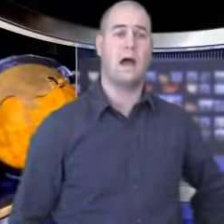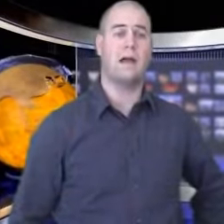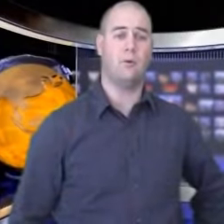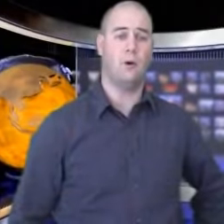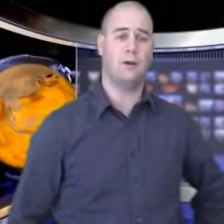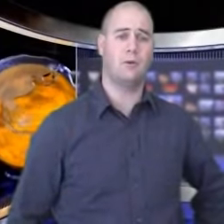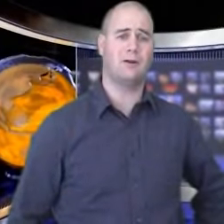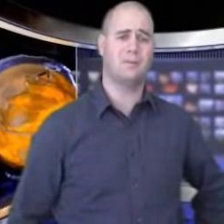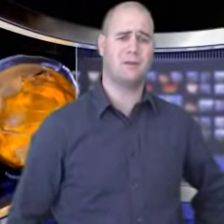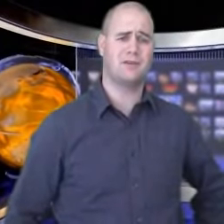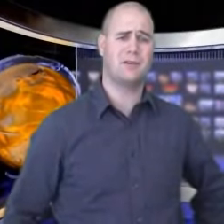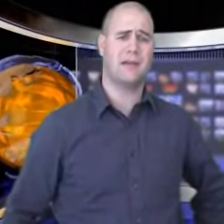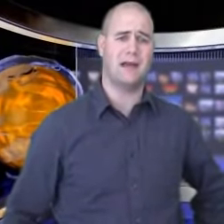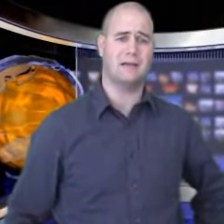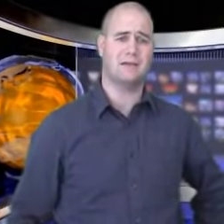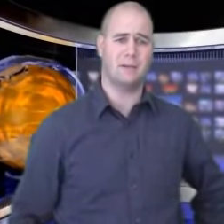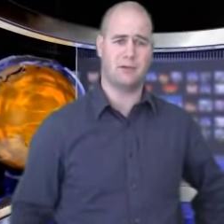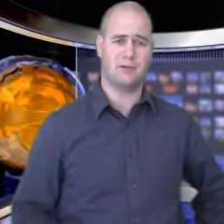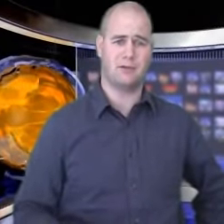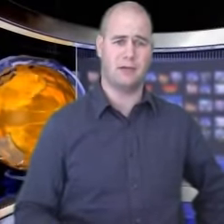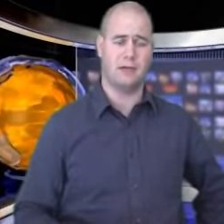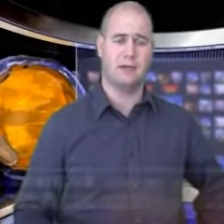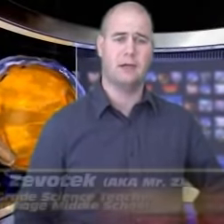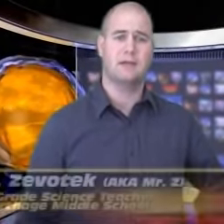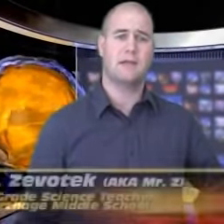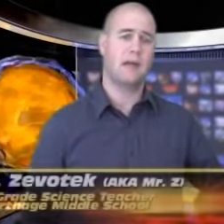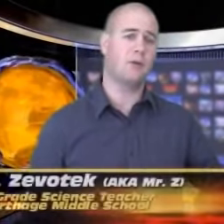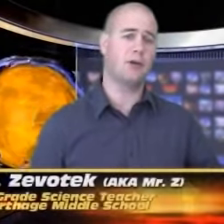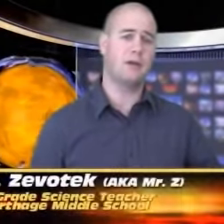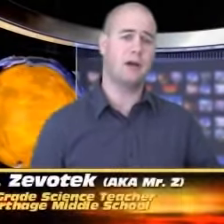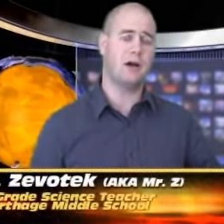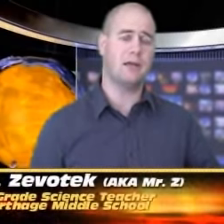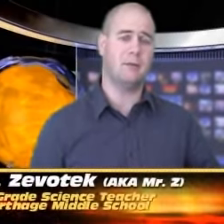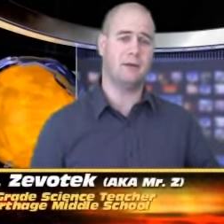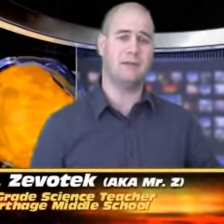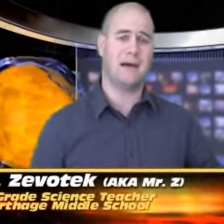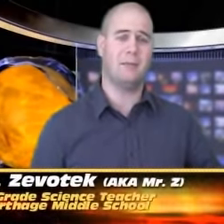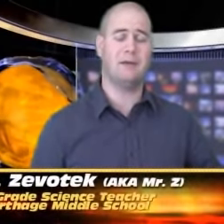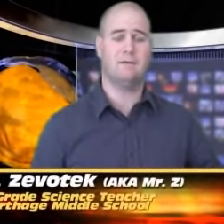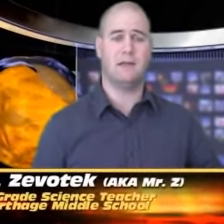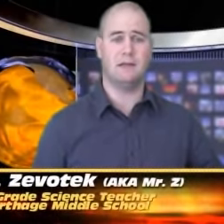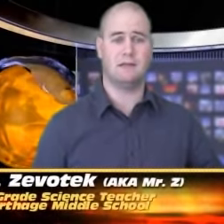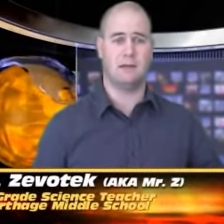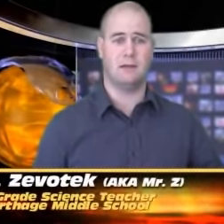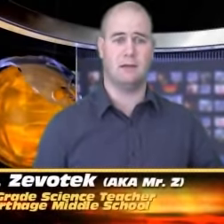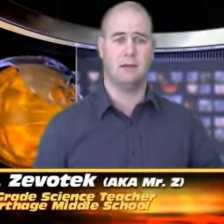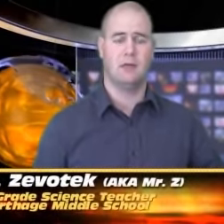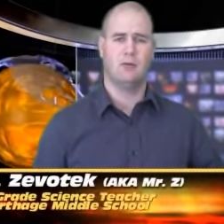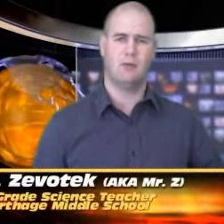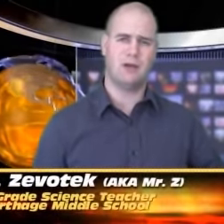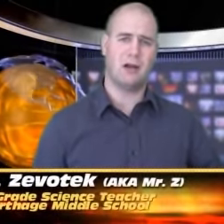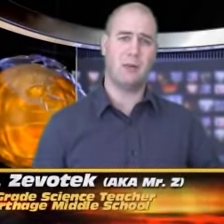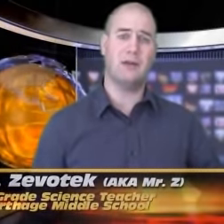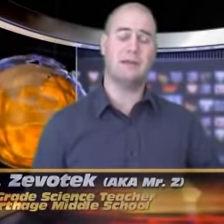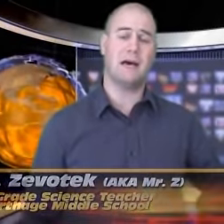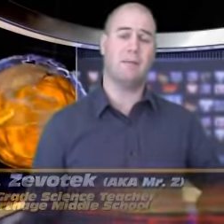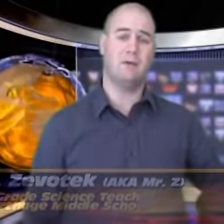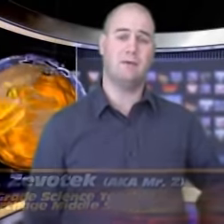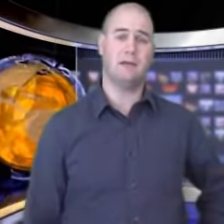Hi everyone and welcome to the Zcast. I'm Mr. Z. Today we're going to be talking about the topic of density. When we talk about the topic of density,